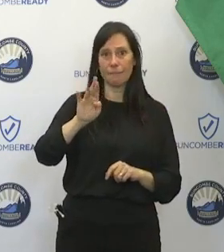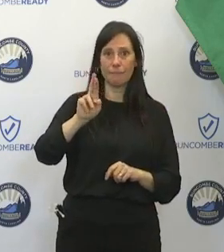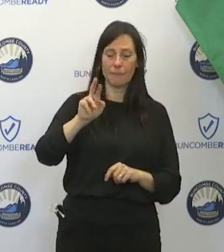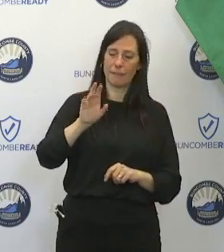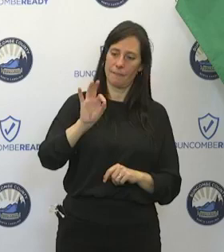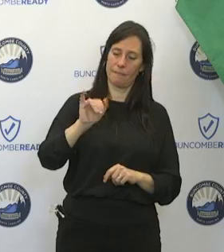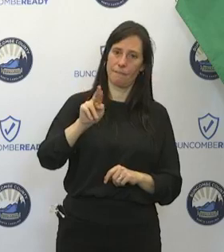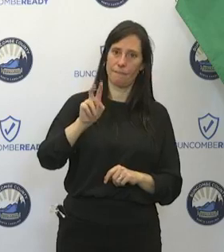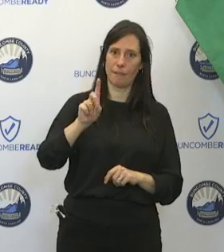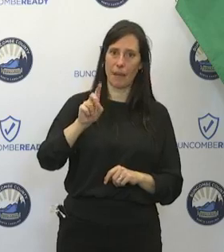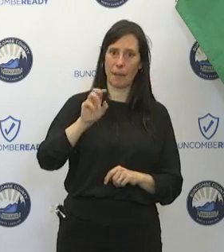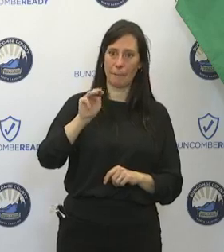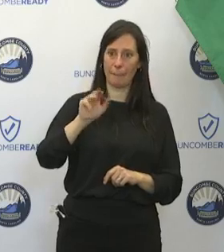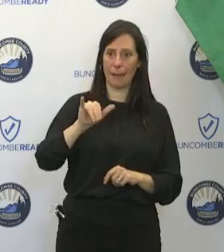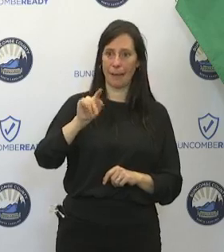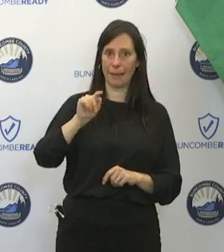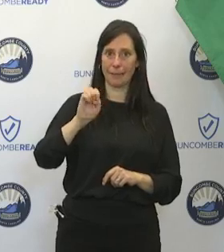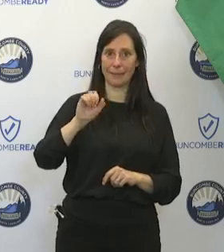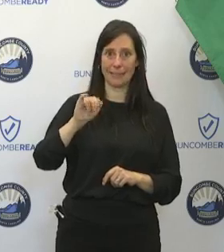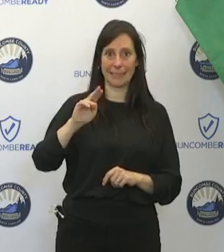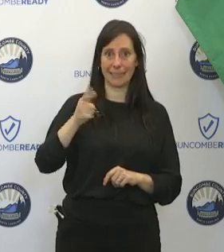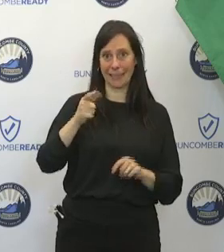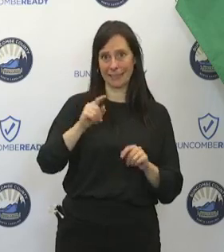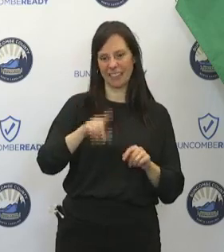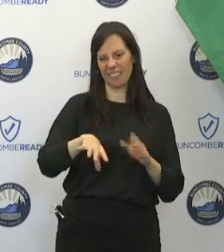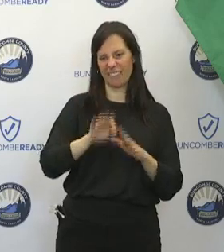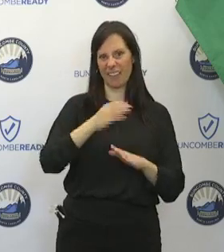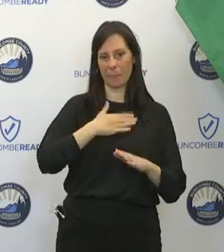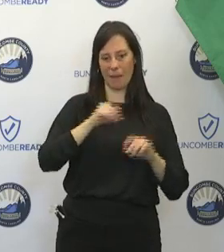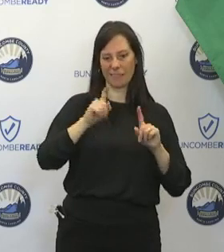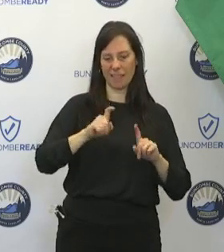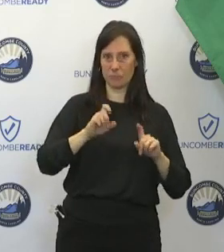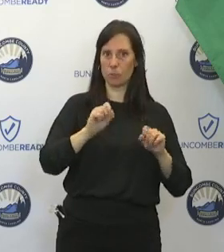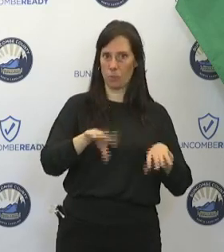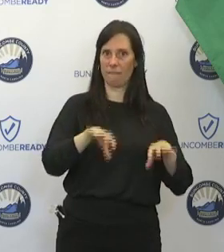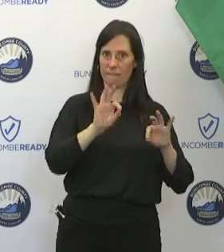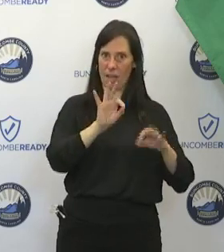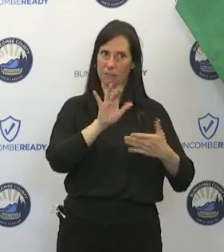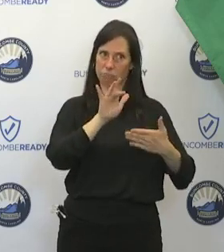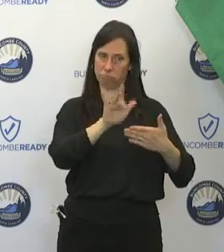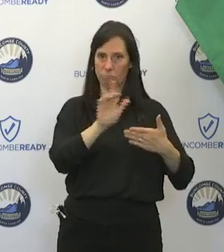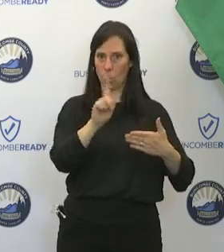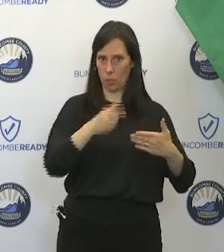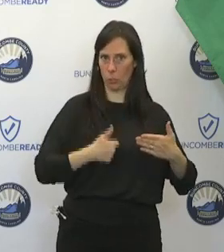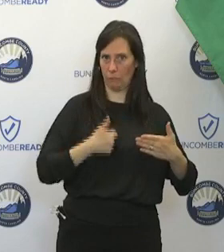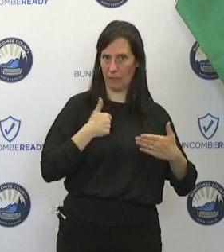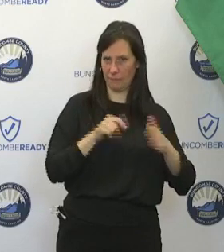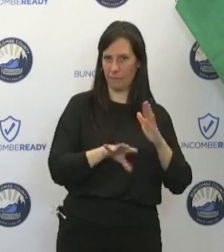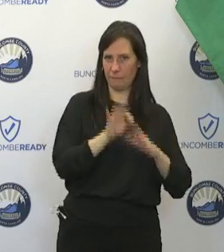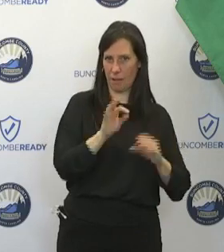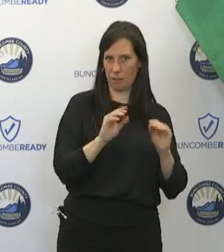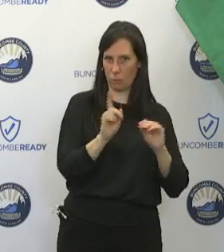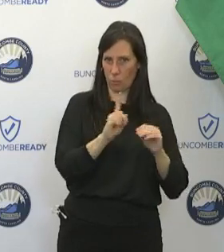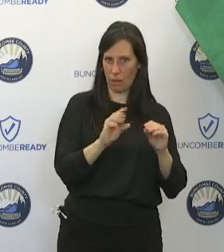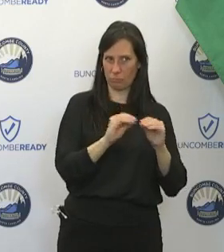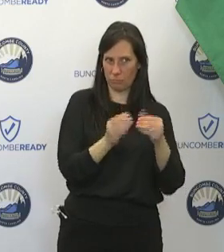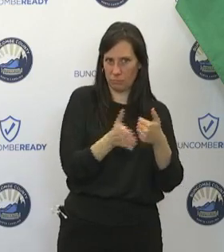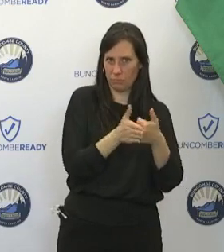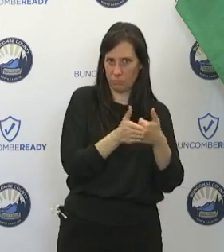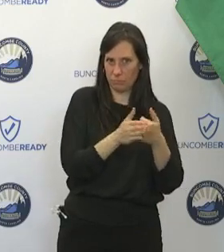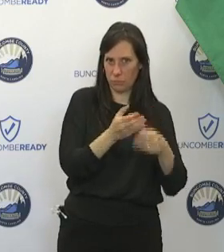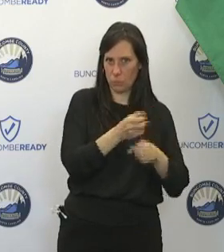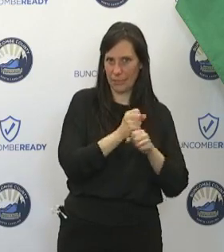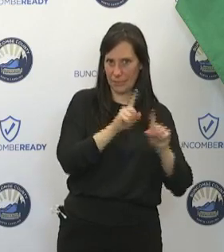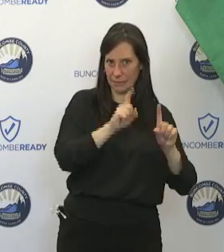testing provider in our community. Buncombe County HHS has worked with North Carolina Department of Health and Human Services to